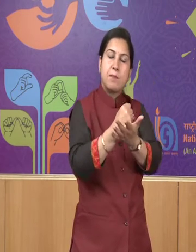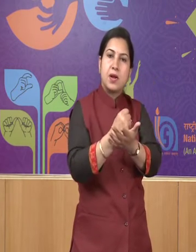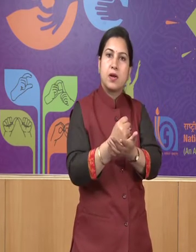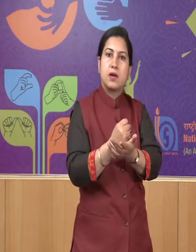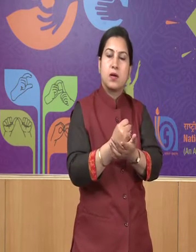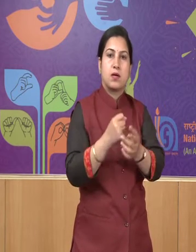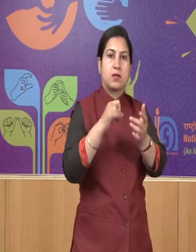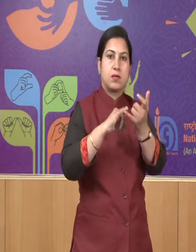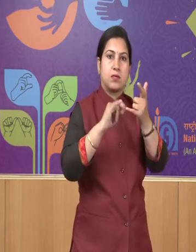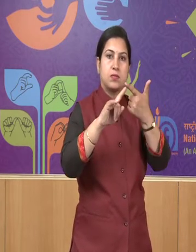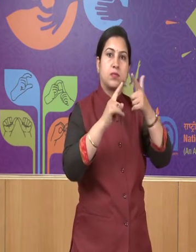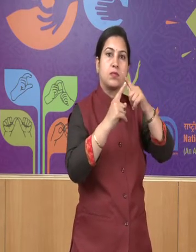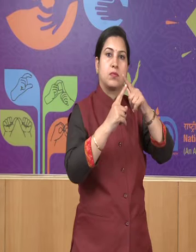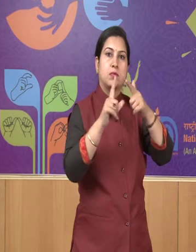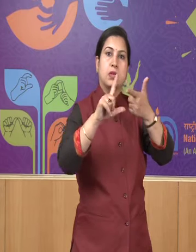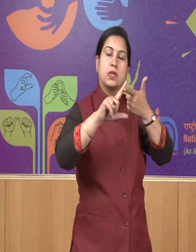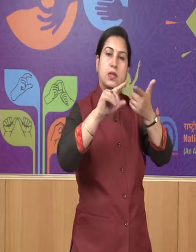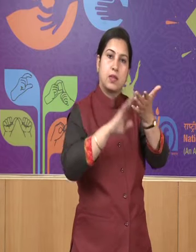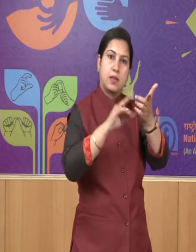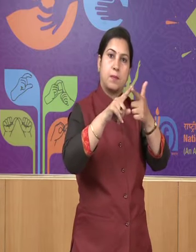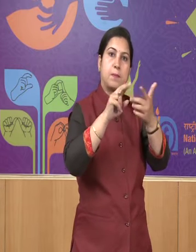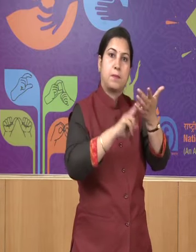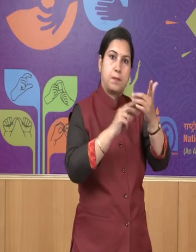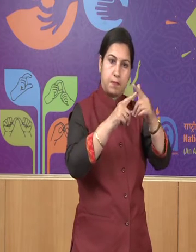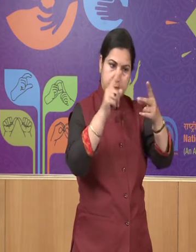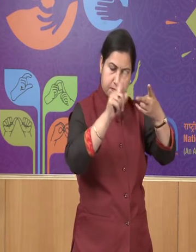and Rayotwari settlement.